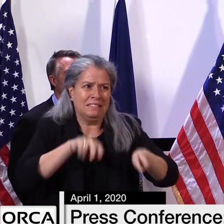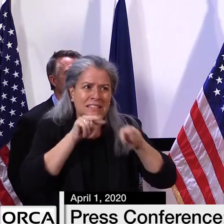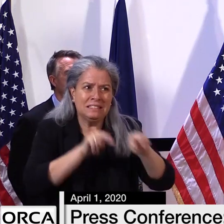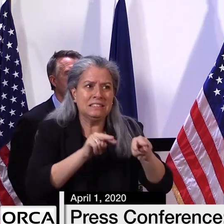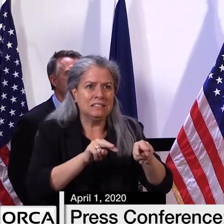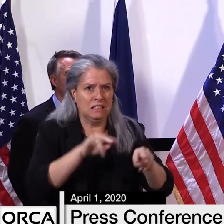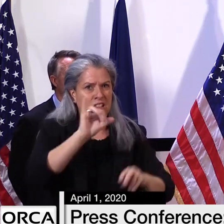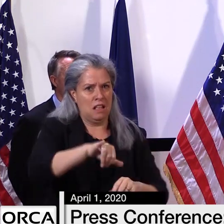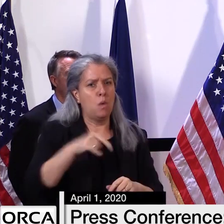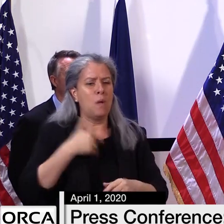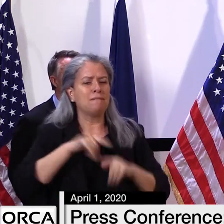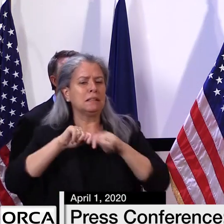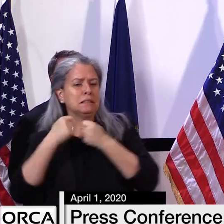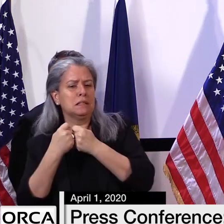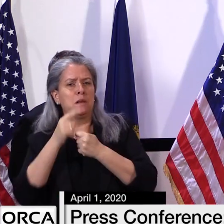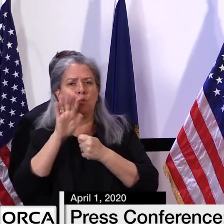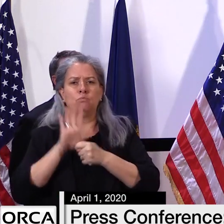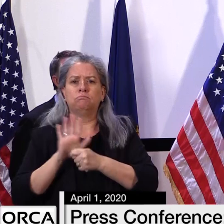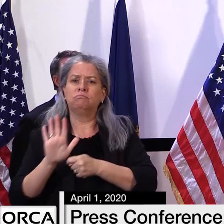increasing trend.